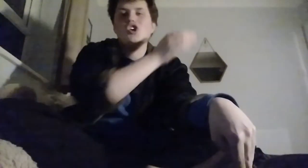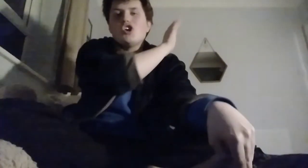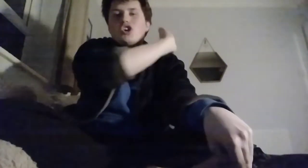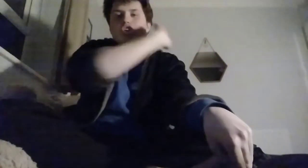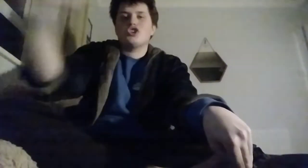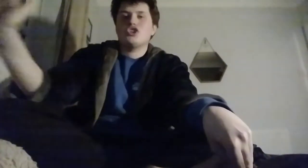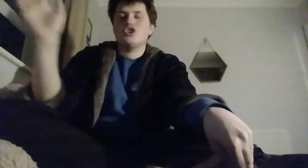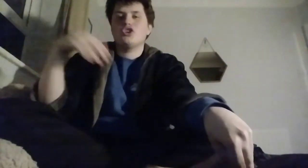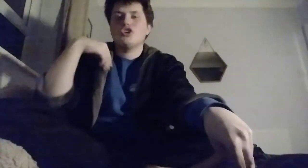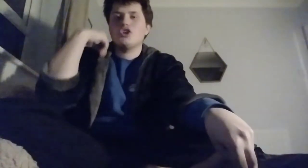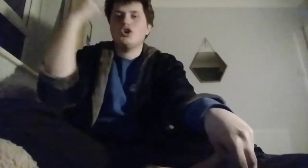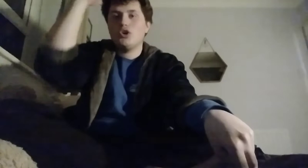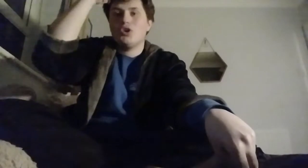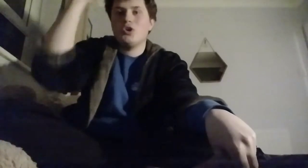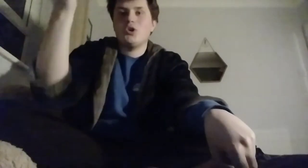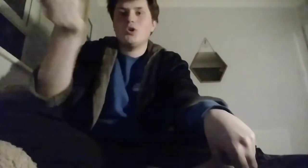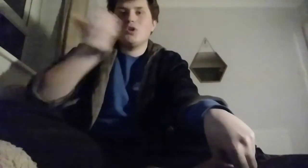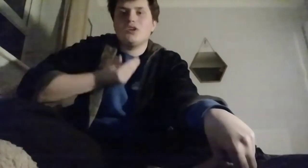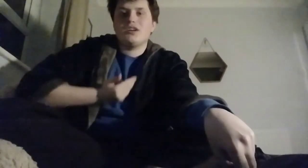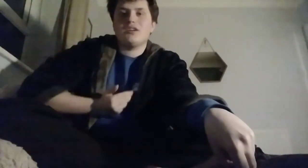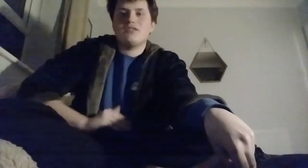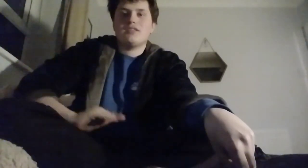care. I don't want clever